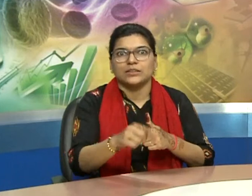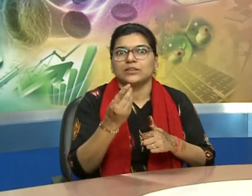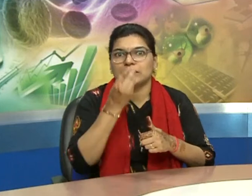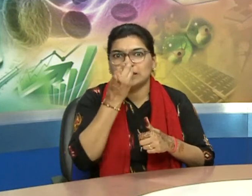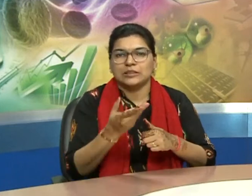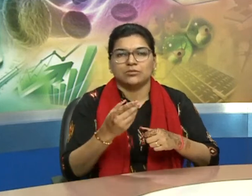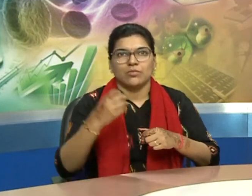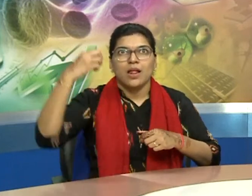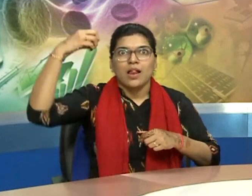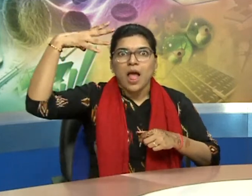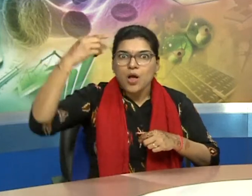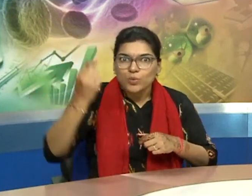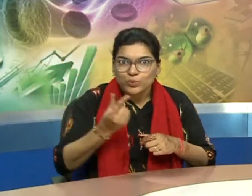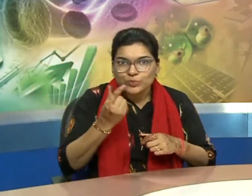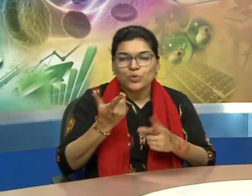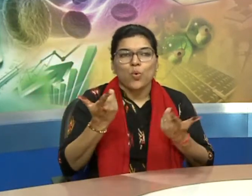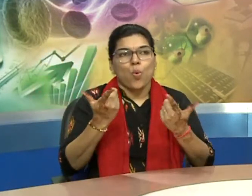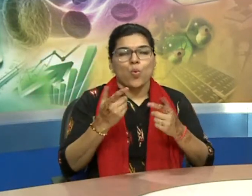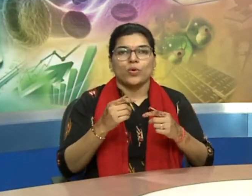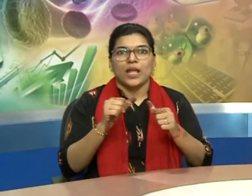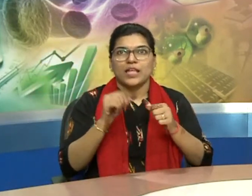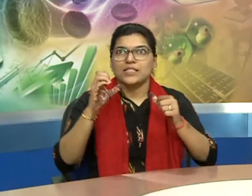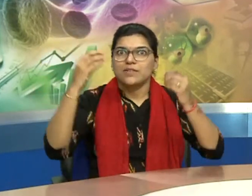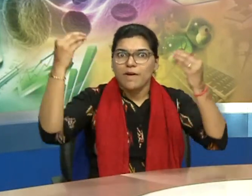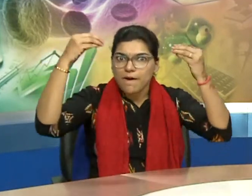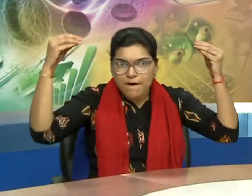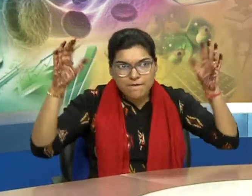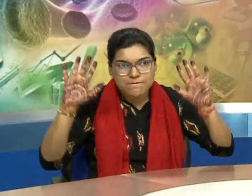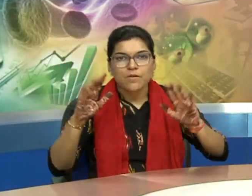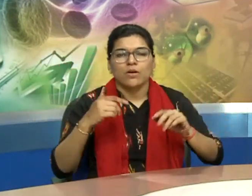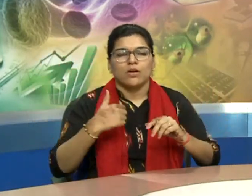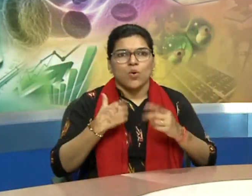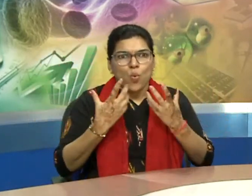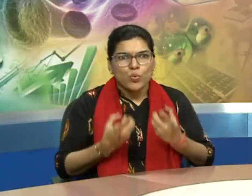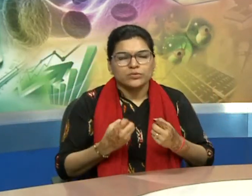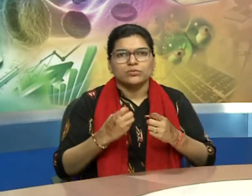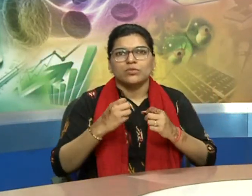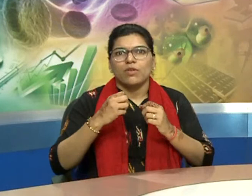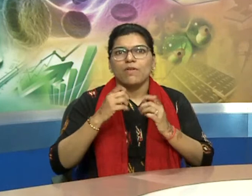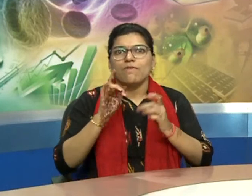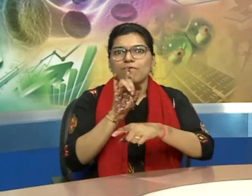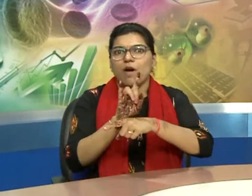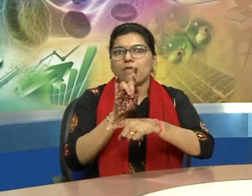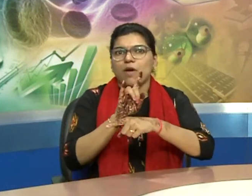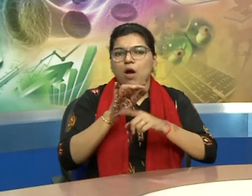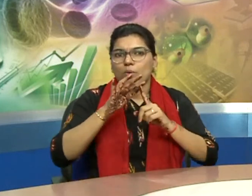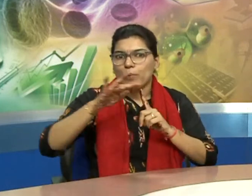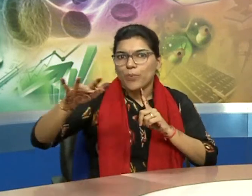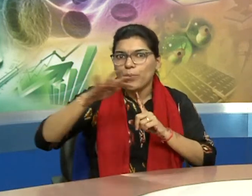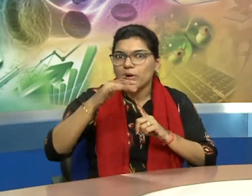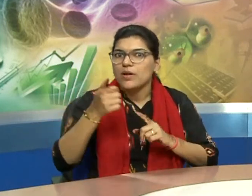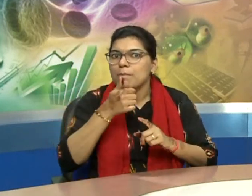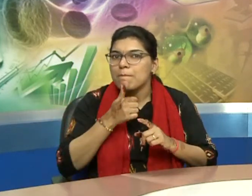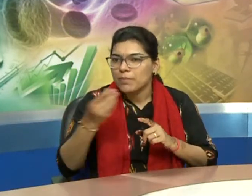touch, all the physical materials, and all the equipments like lighting, the